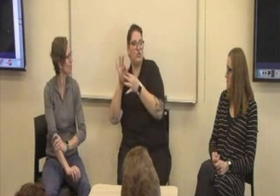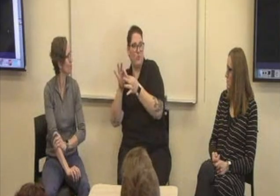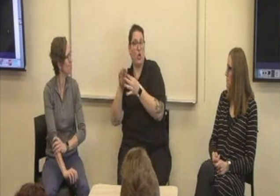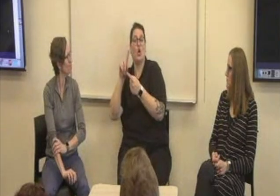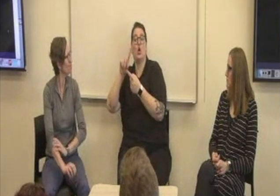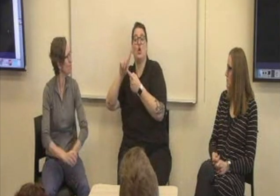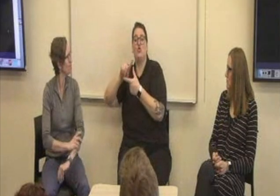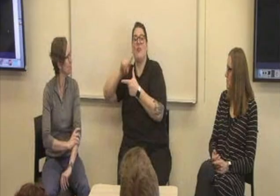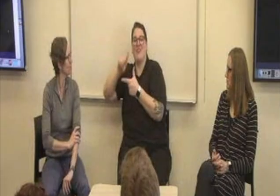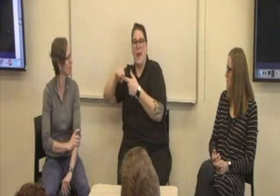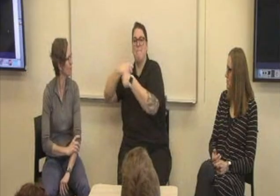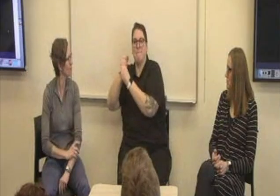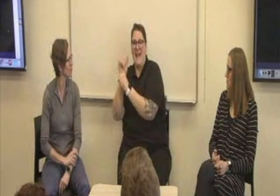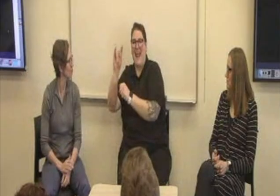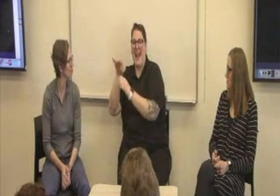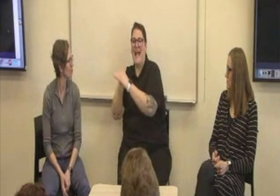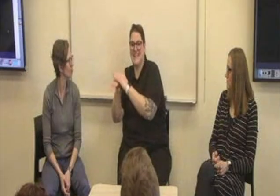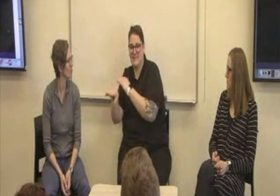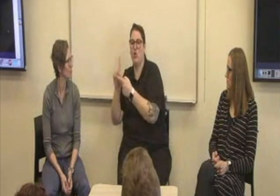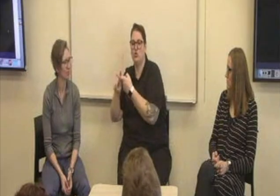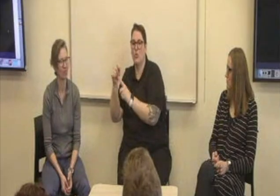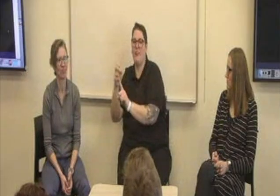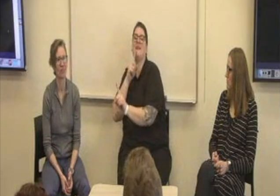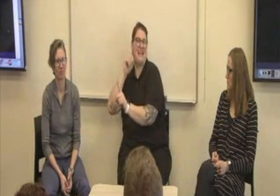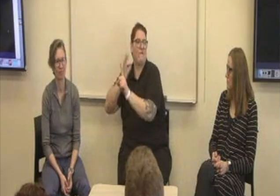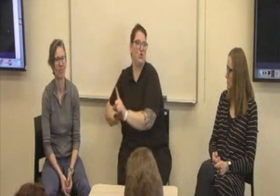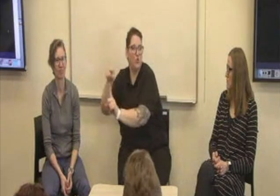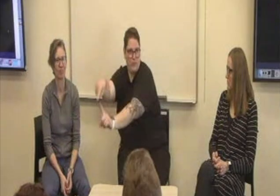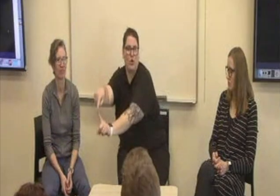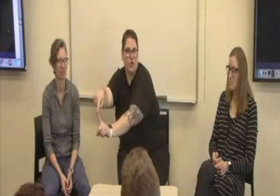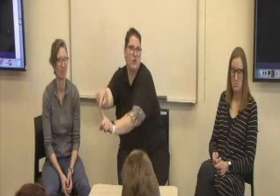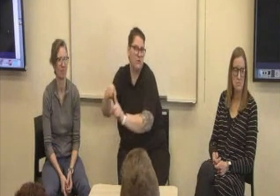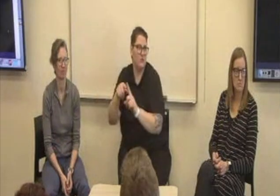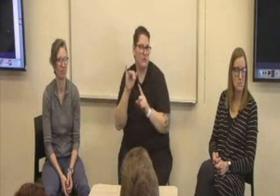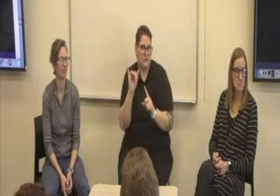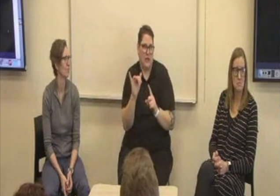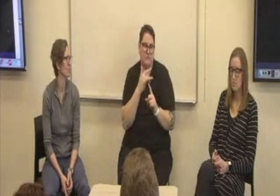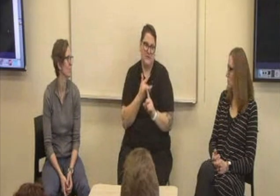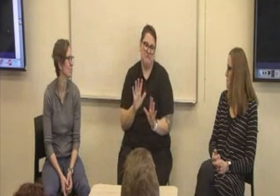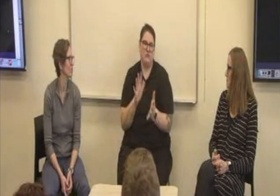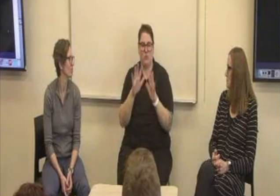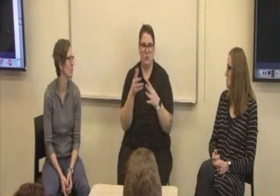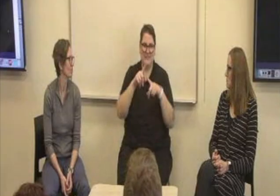source to the deaf interpreter to then make it accessible to the deaf consumer.